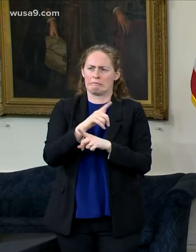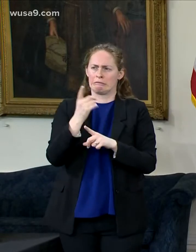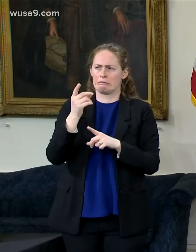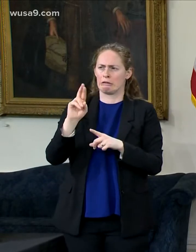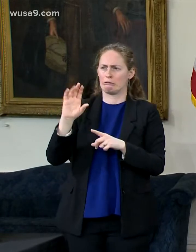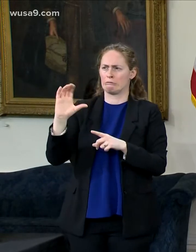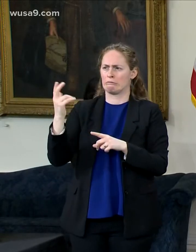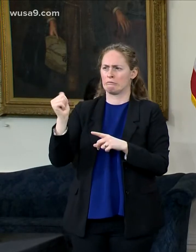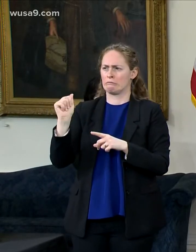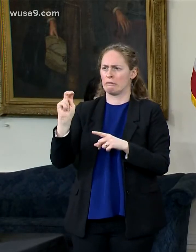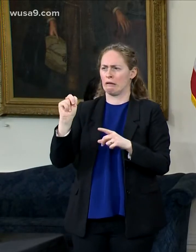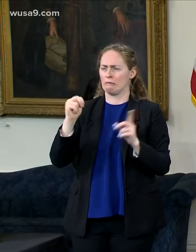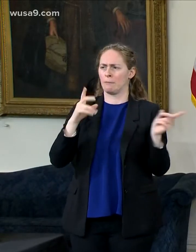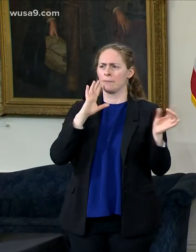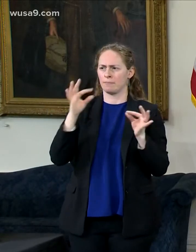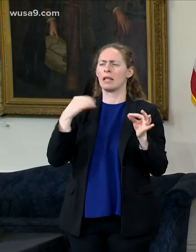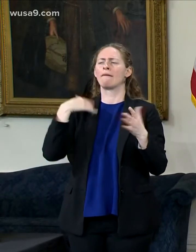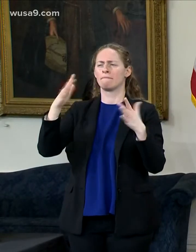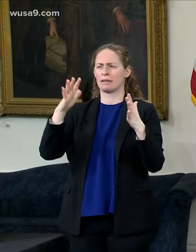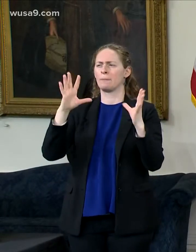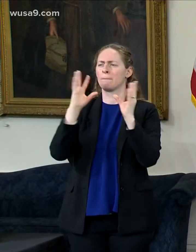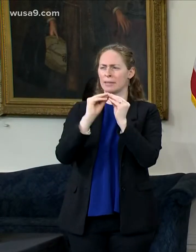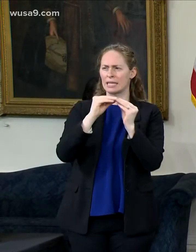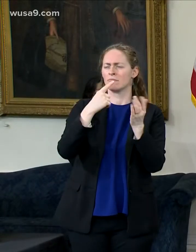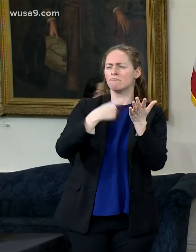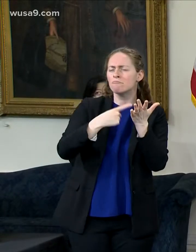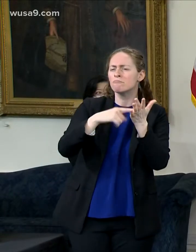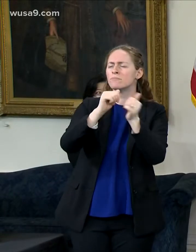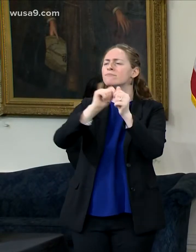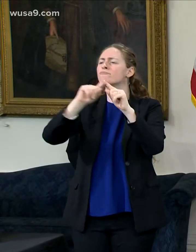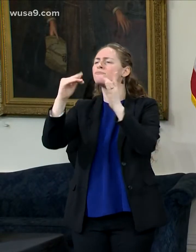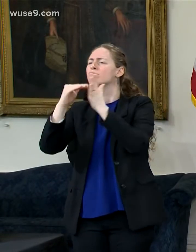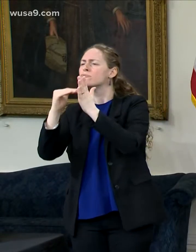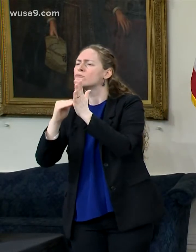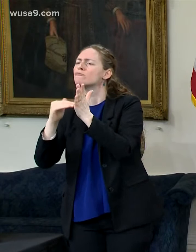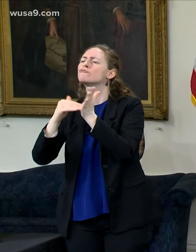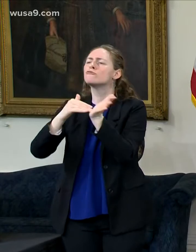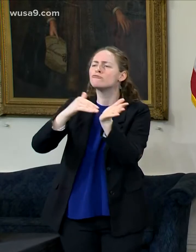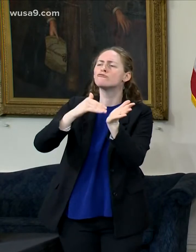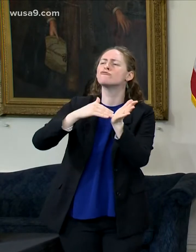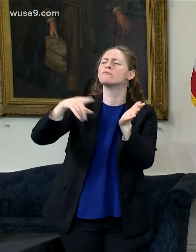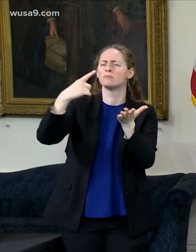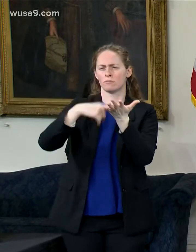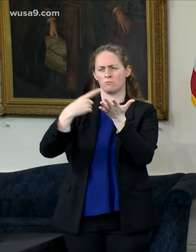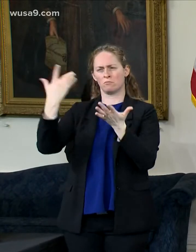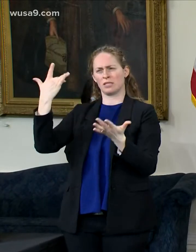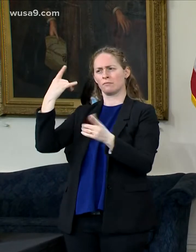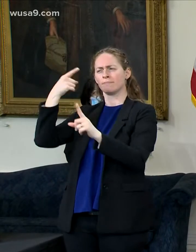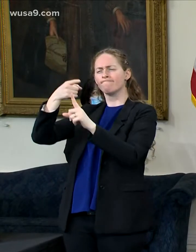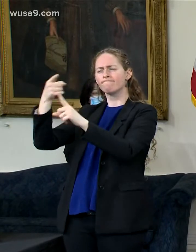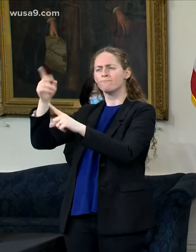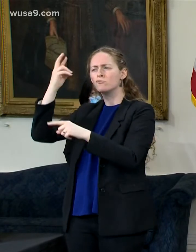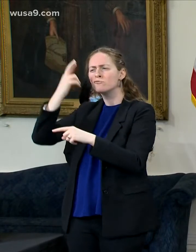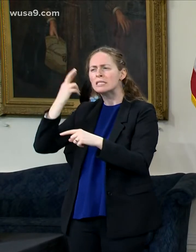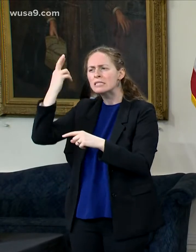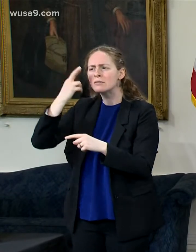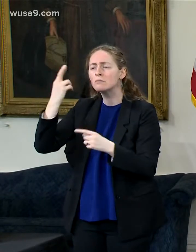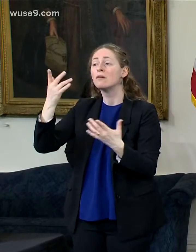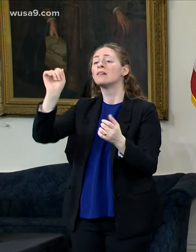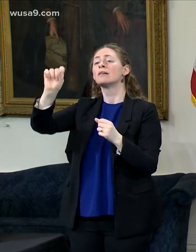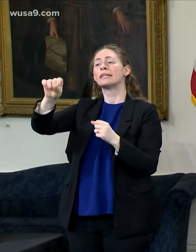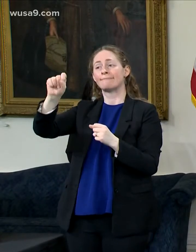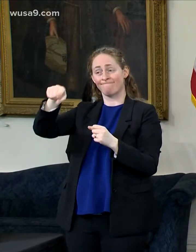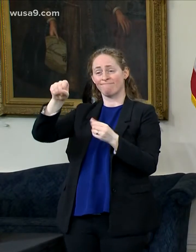going on. But we had a slight uptick in hospitalizations. Our case numbers are down. So we're plateauing is what we're kind of seeing in the numbers. We don't